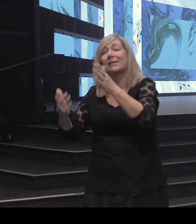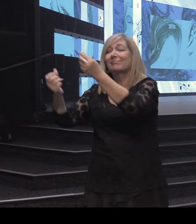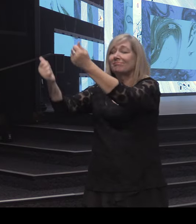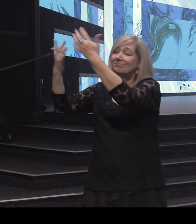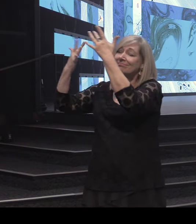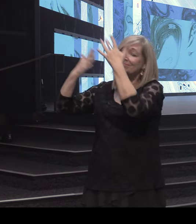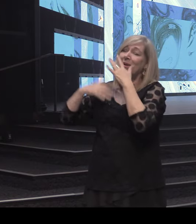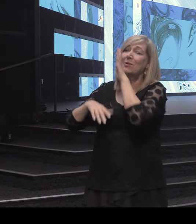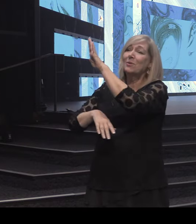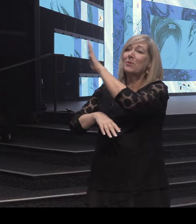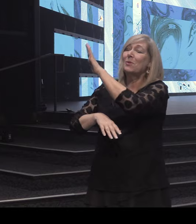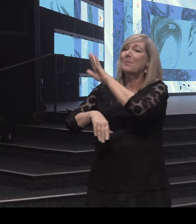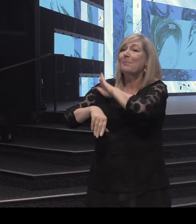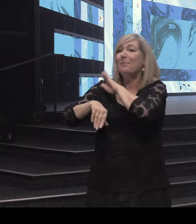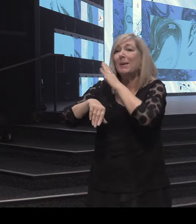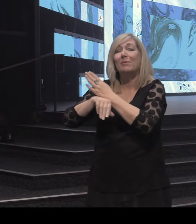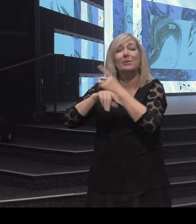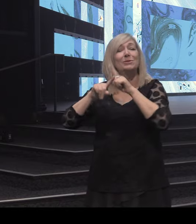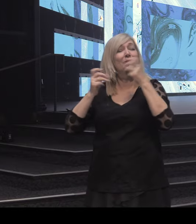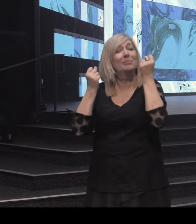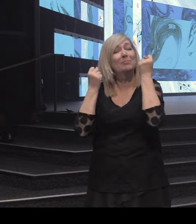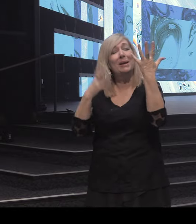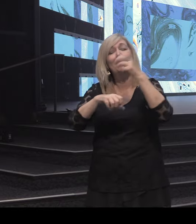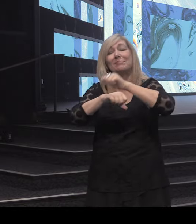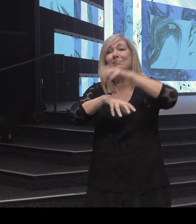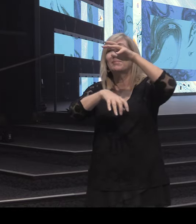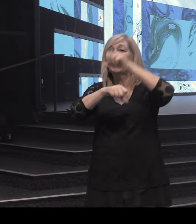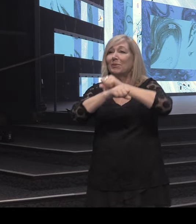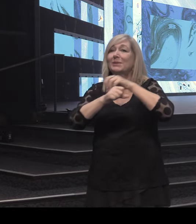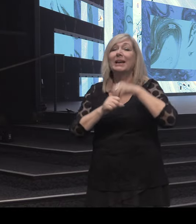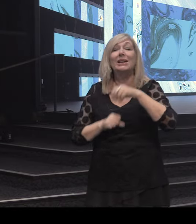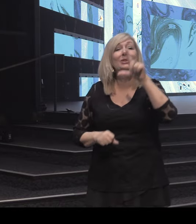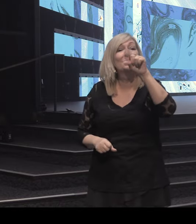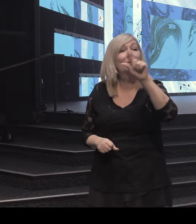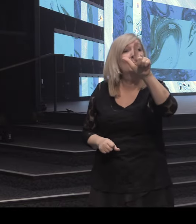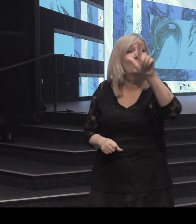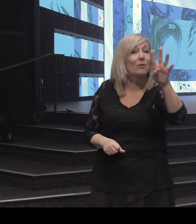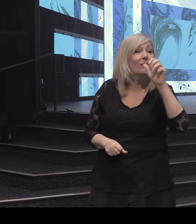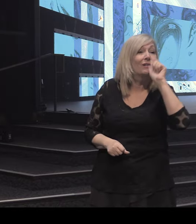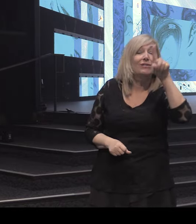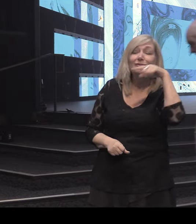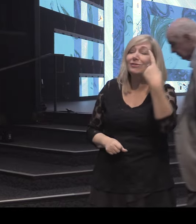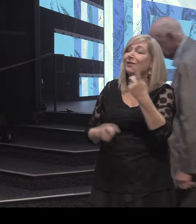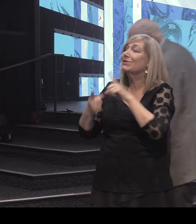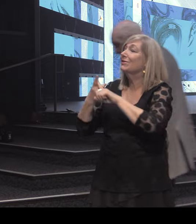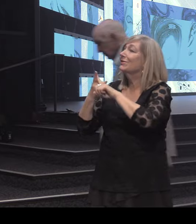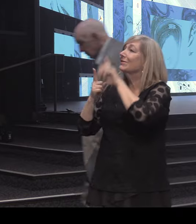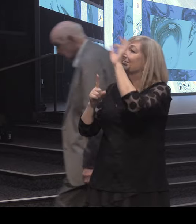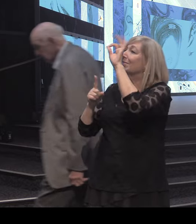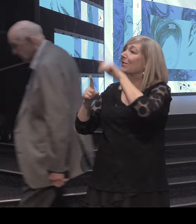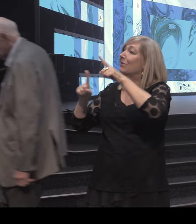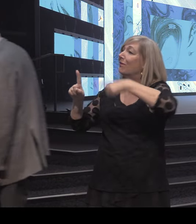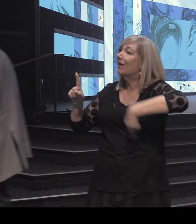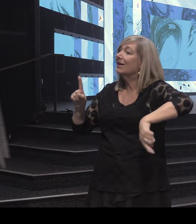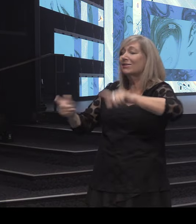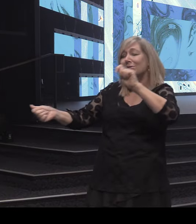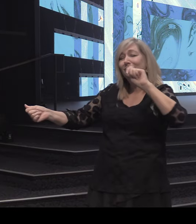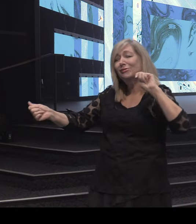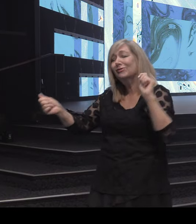power to do amazing miracles in 2024. Not just to minister to us, but